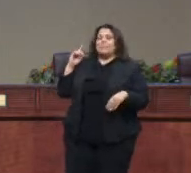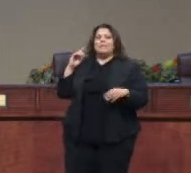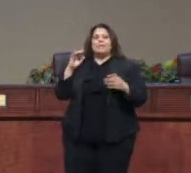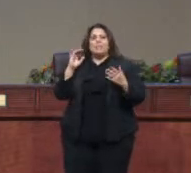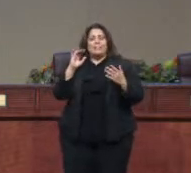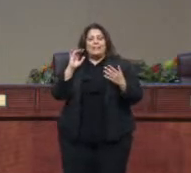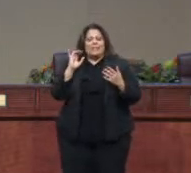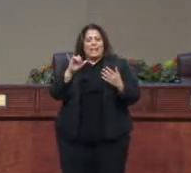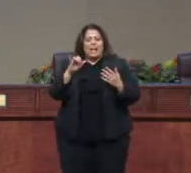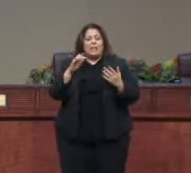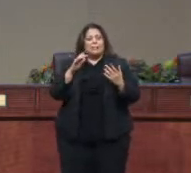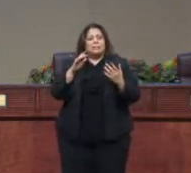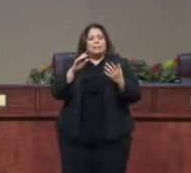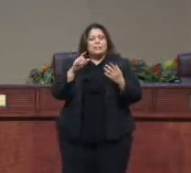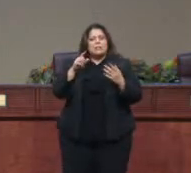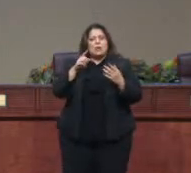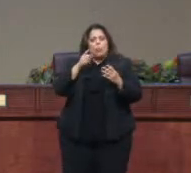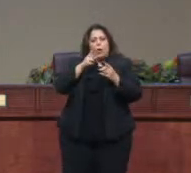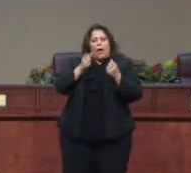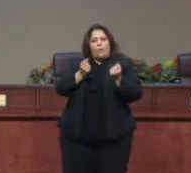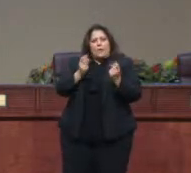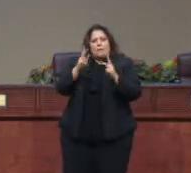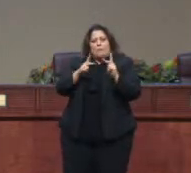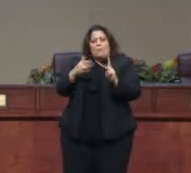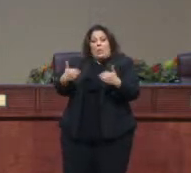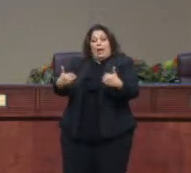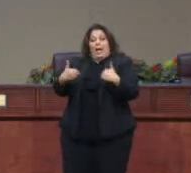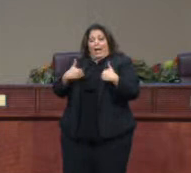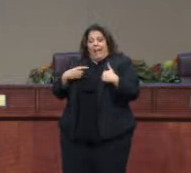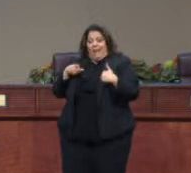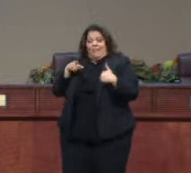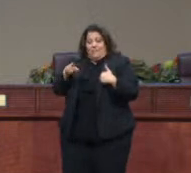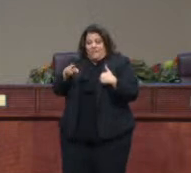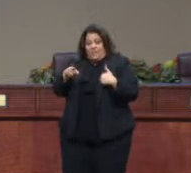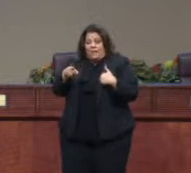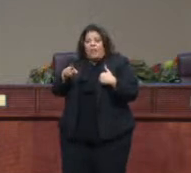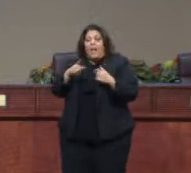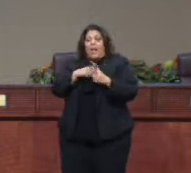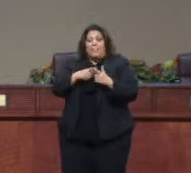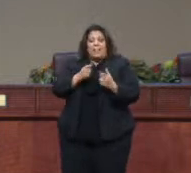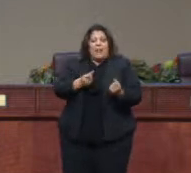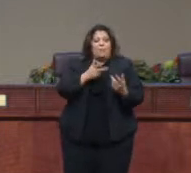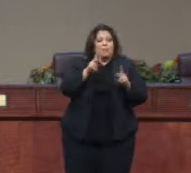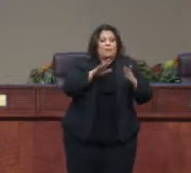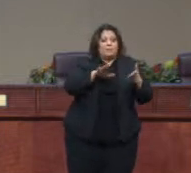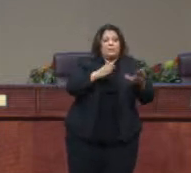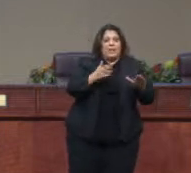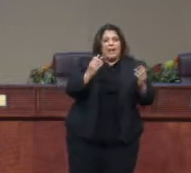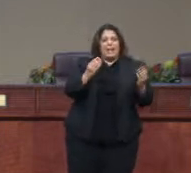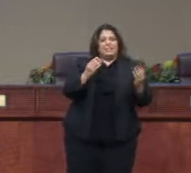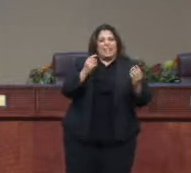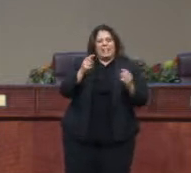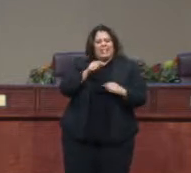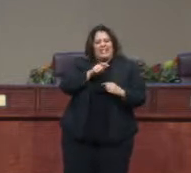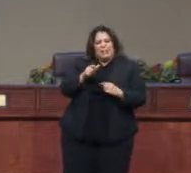behind the incidence data, meaning new cases. And what you have seen there in the blue bars are the new cases,